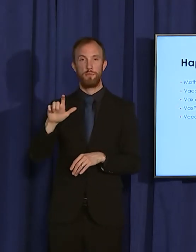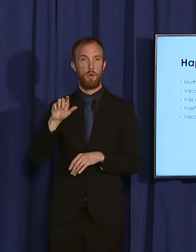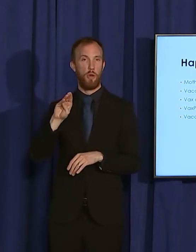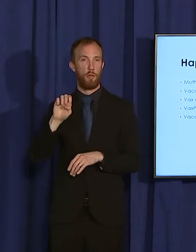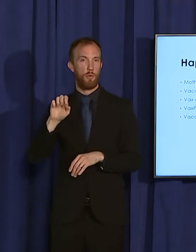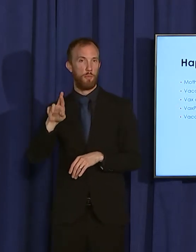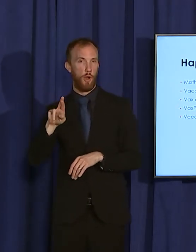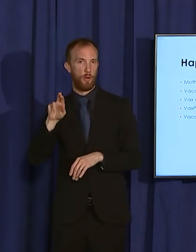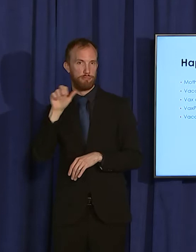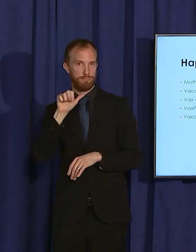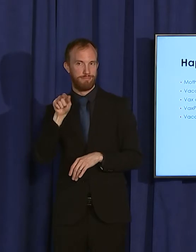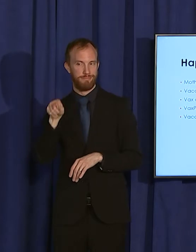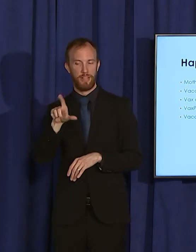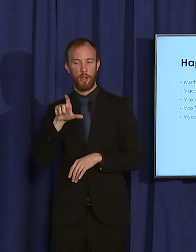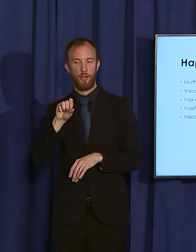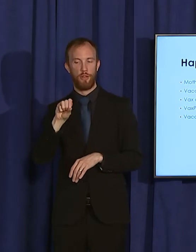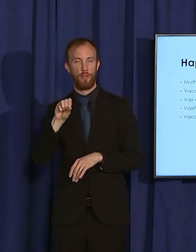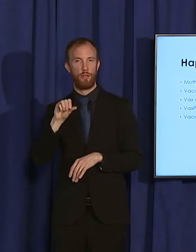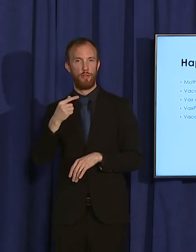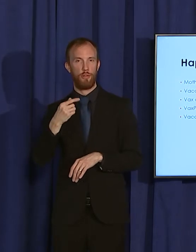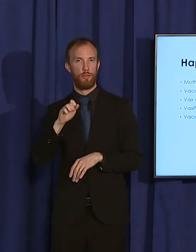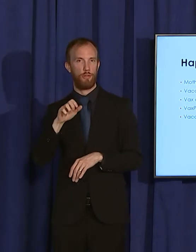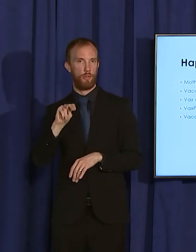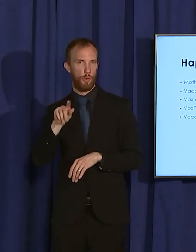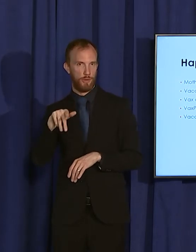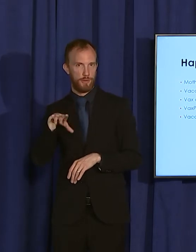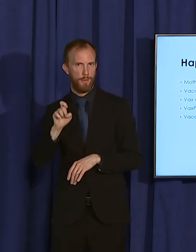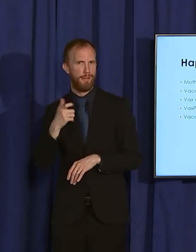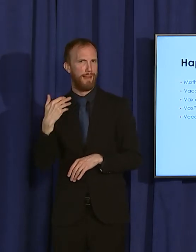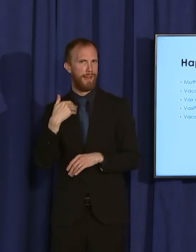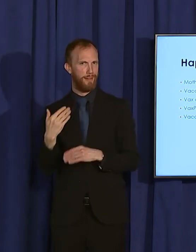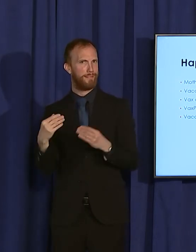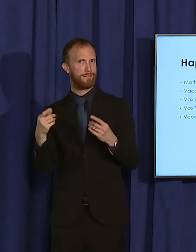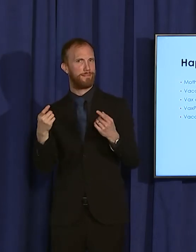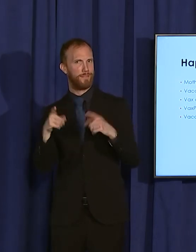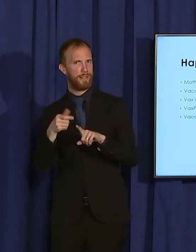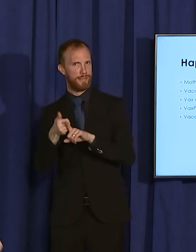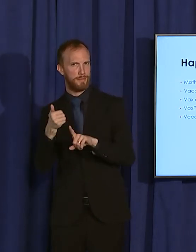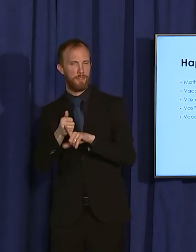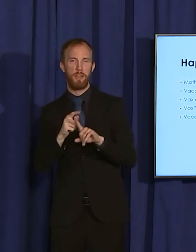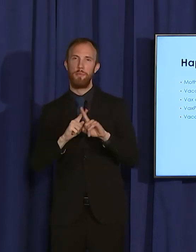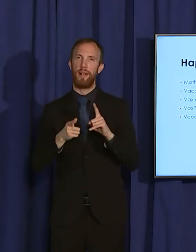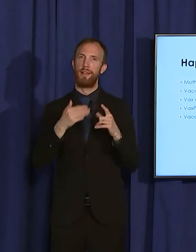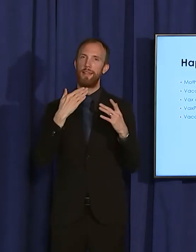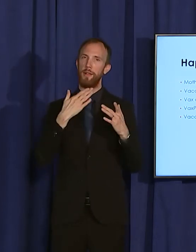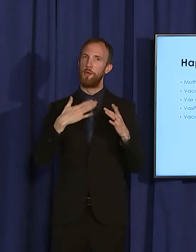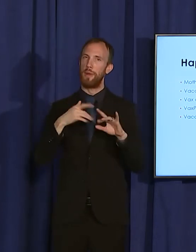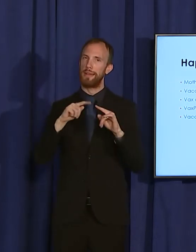about this, but really thanks to the folks on my team and folks around the city that are thinking